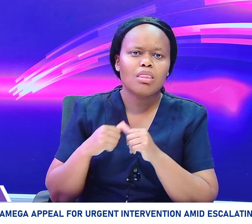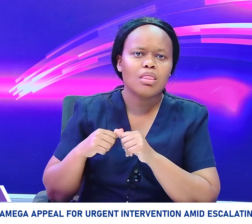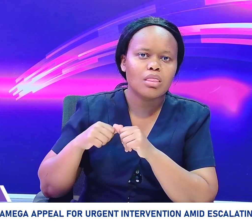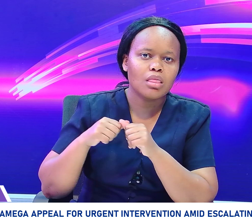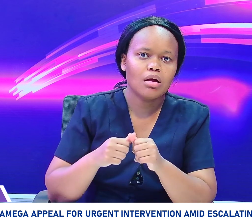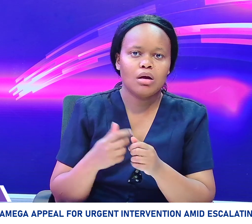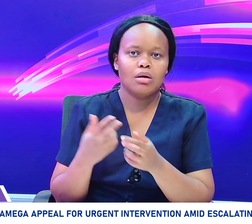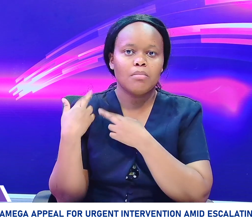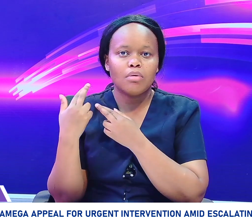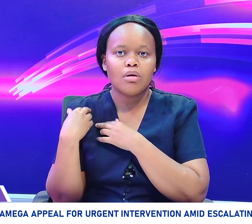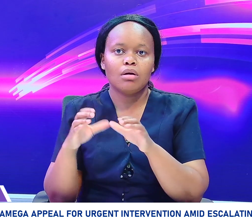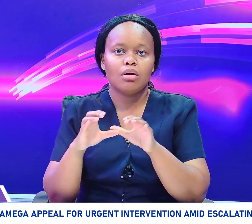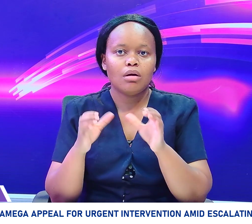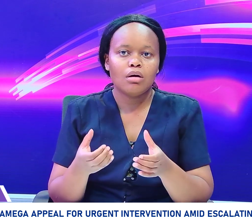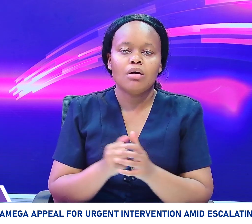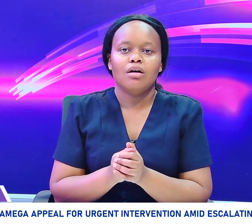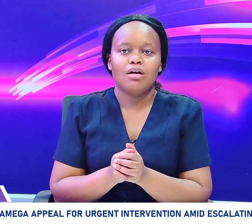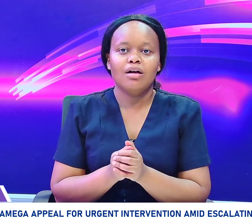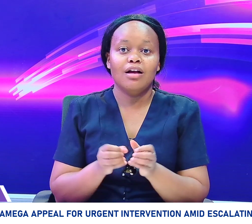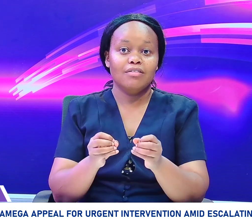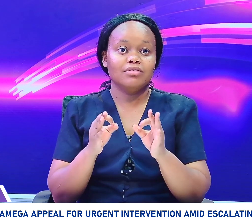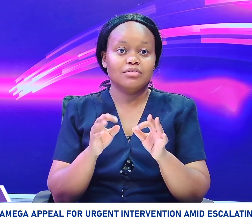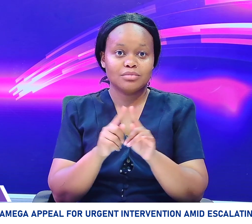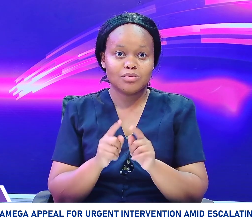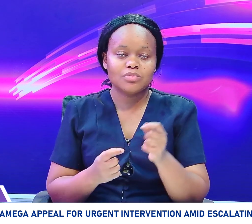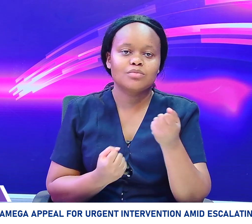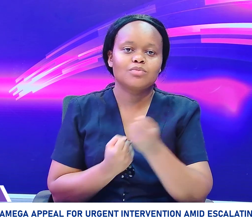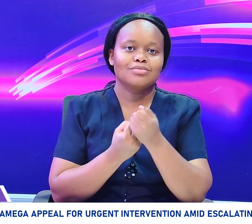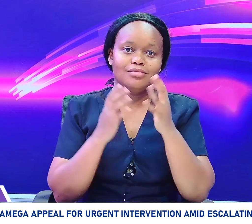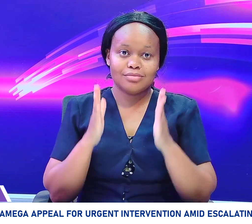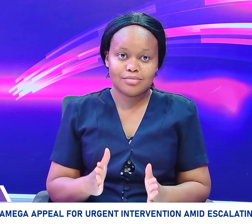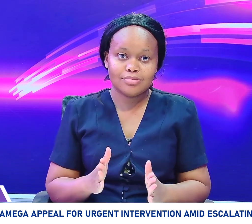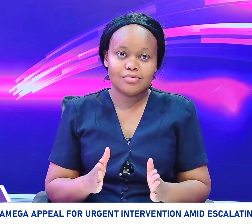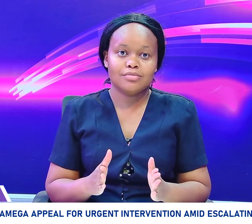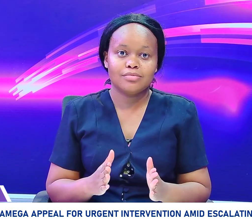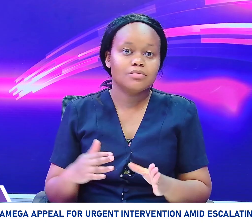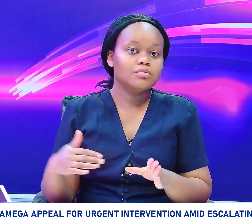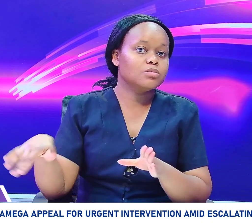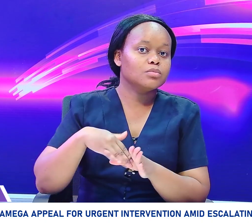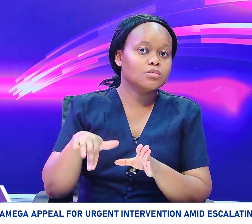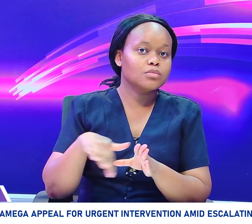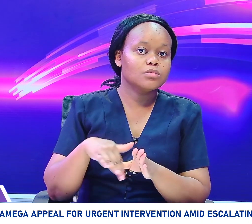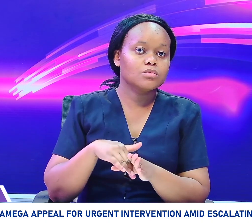level have continued to strain relations among party officials and supporters.